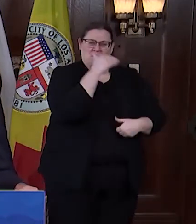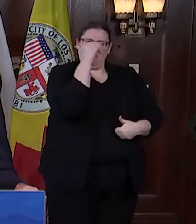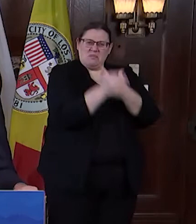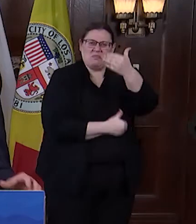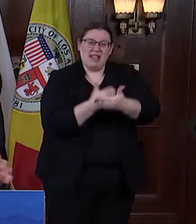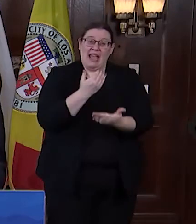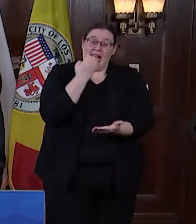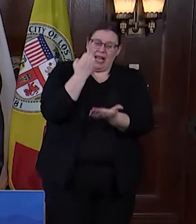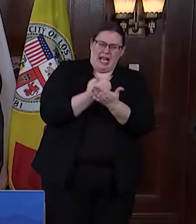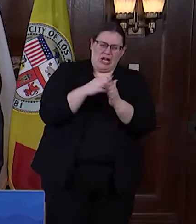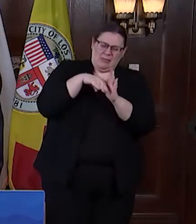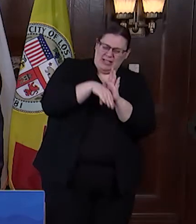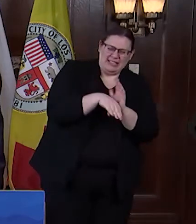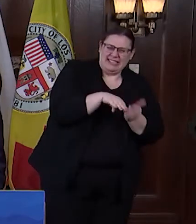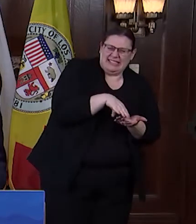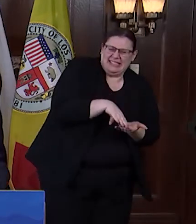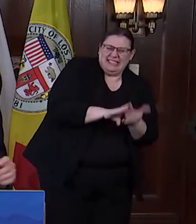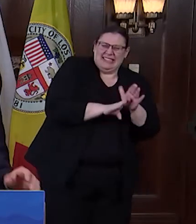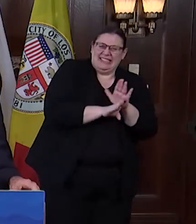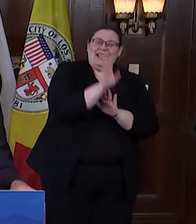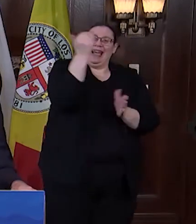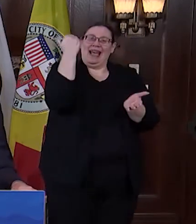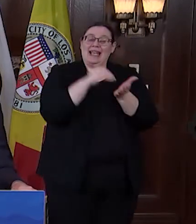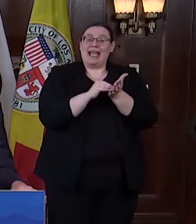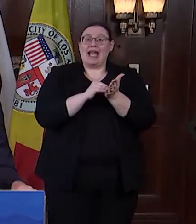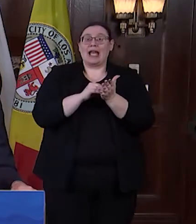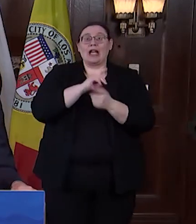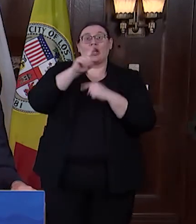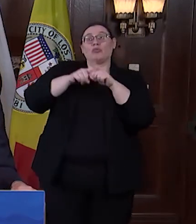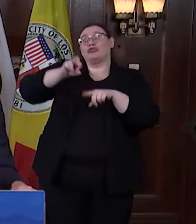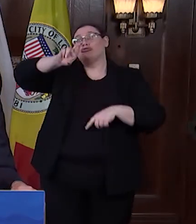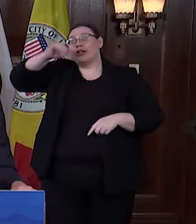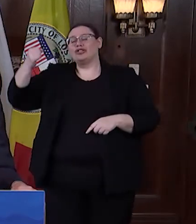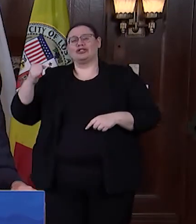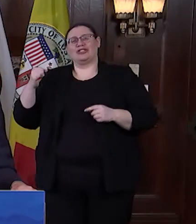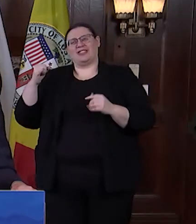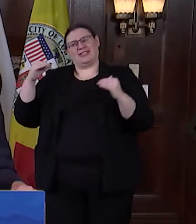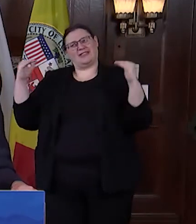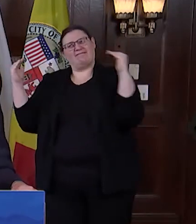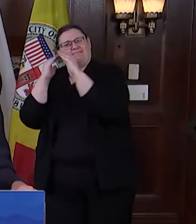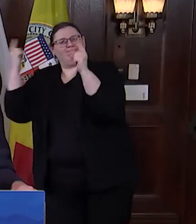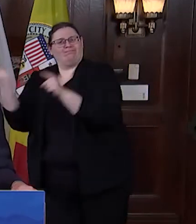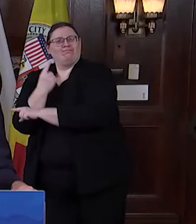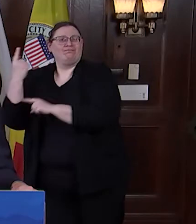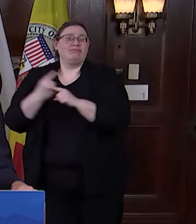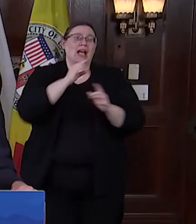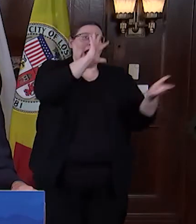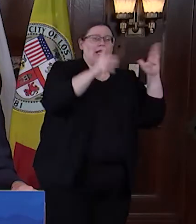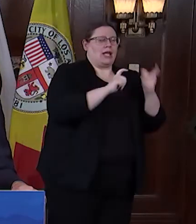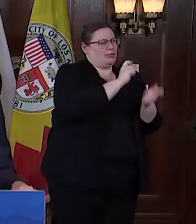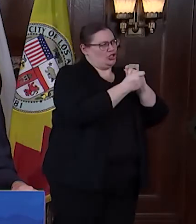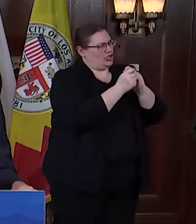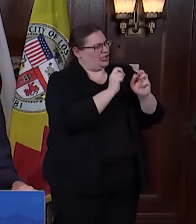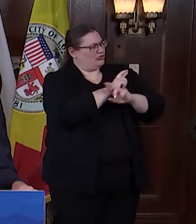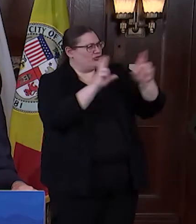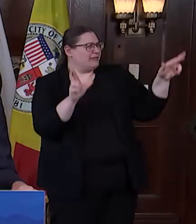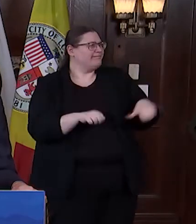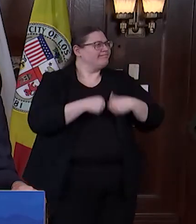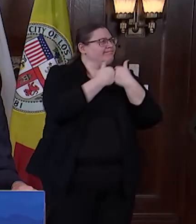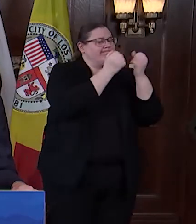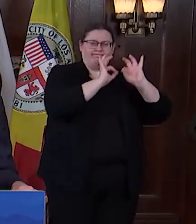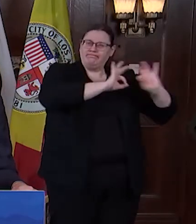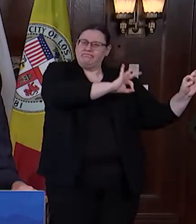downturn and the challenges we face from racial justice to climate change, to show our strength just as we saw on the field last